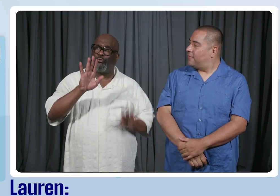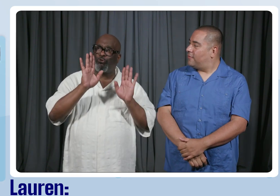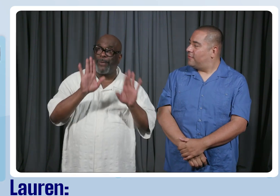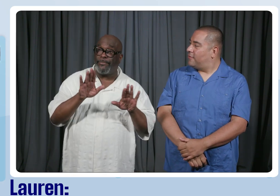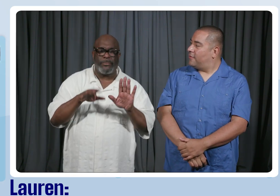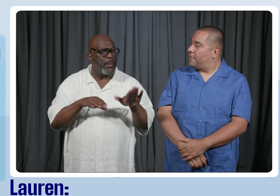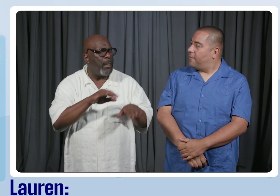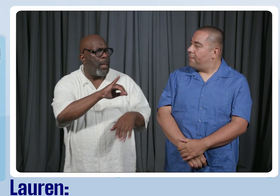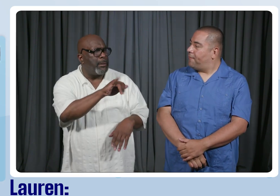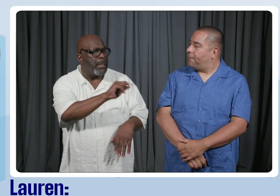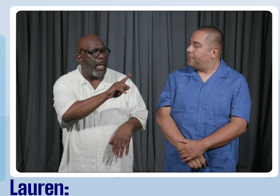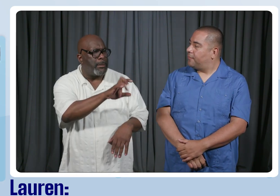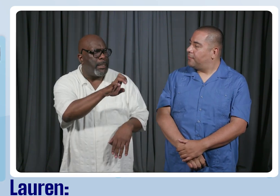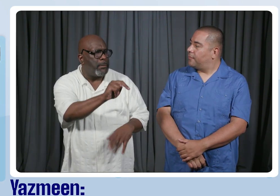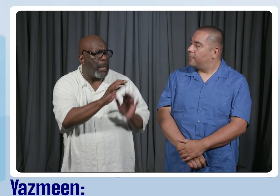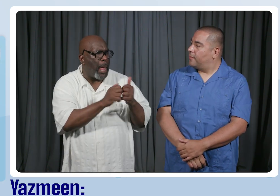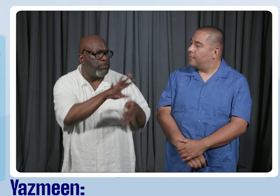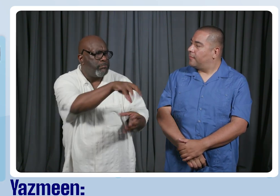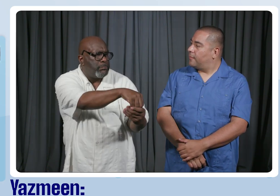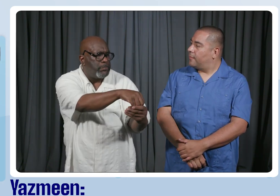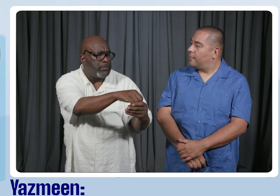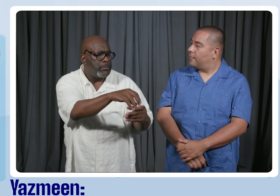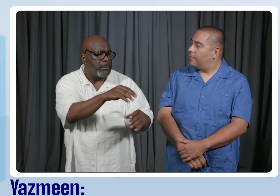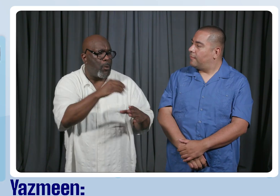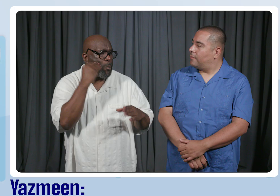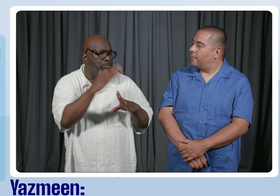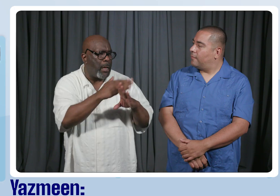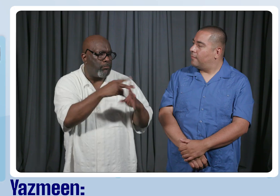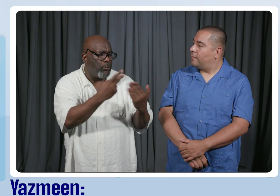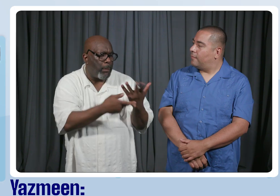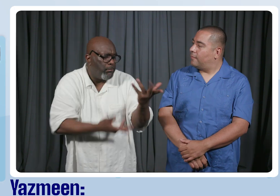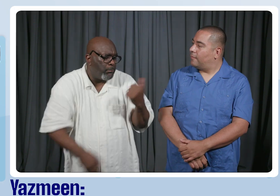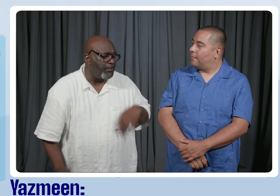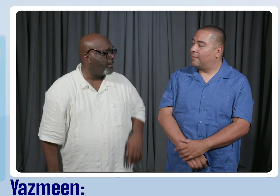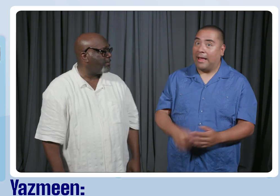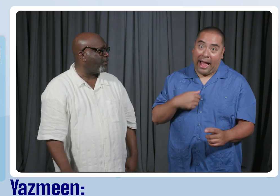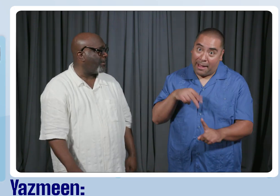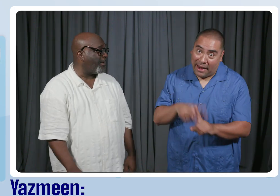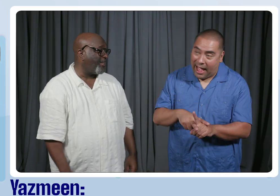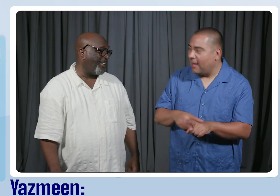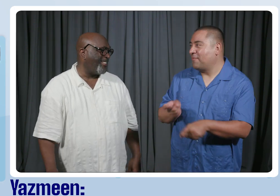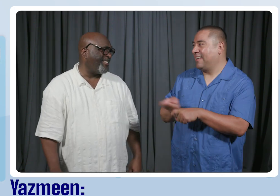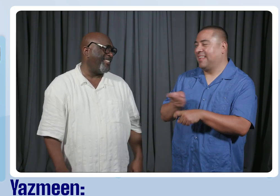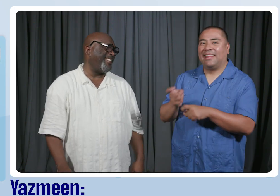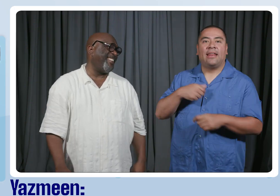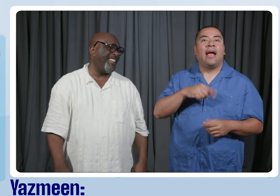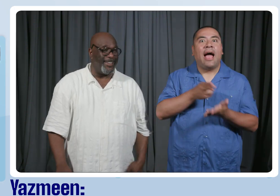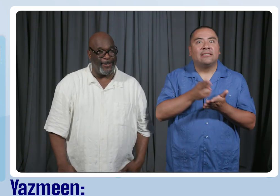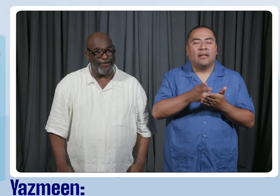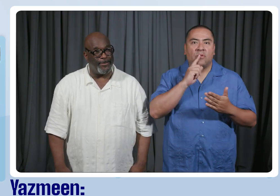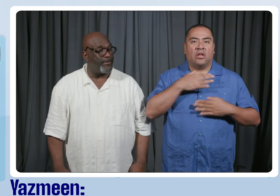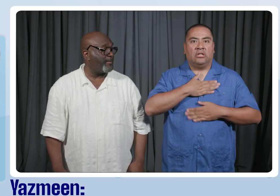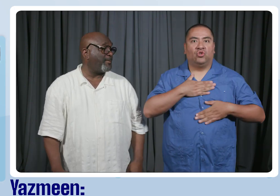Yazmeen, how did you get involved in the program? So I applied. I'm just kidding. I honestly really